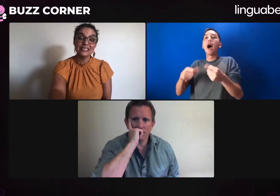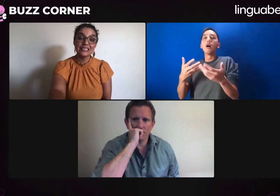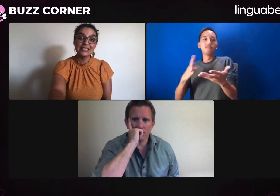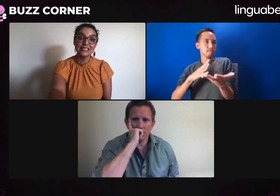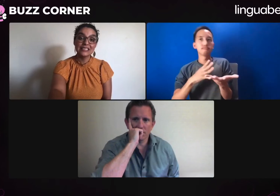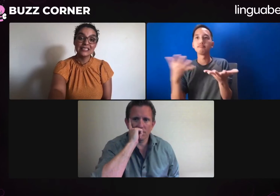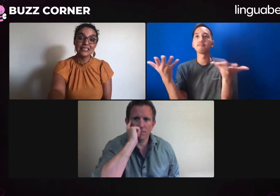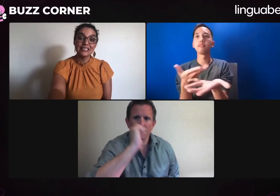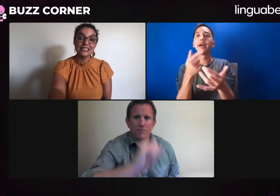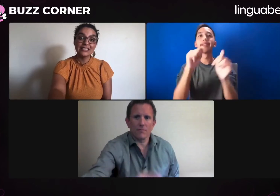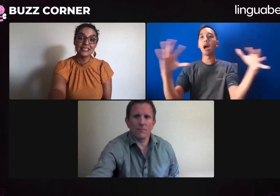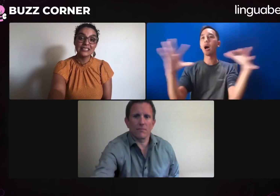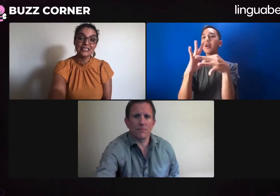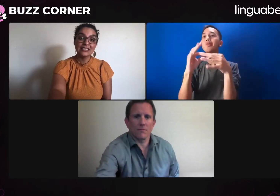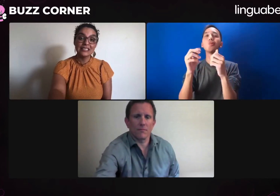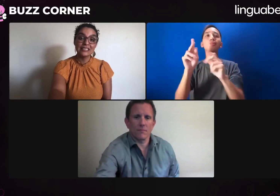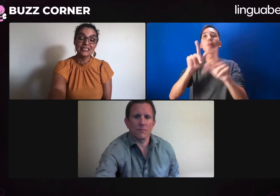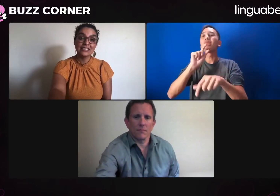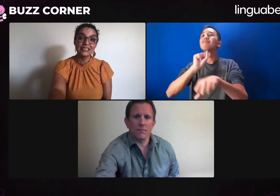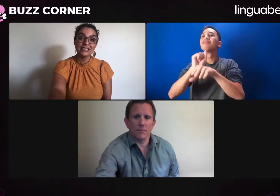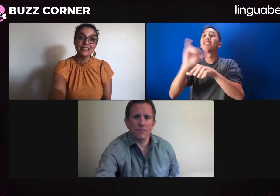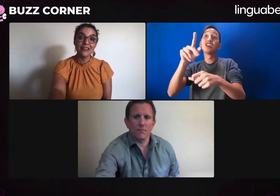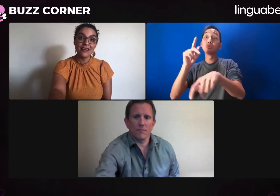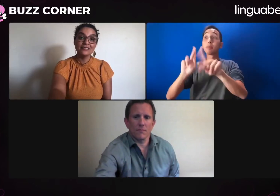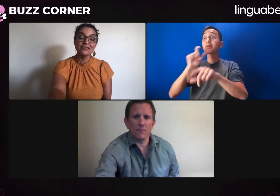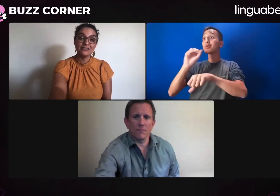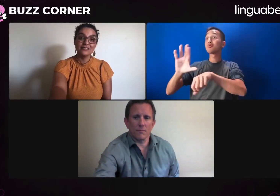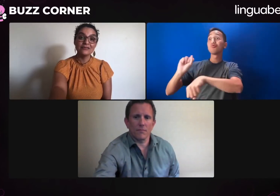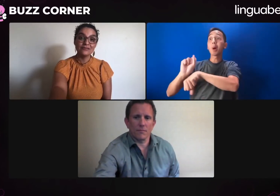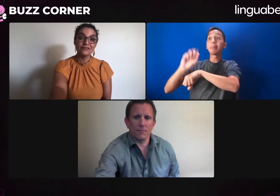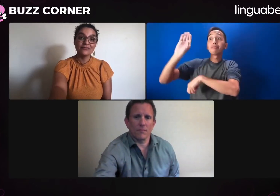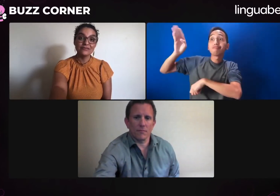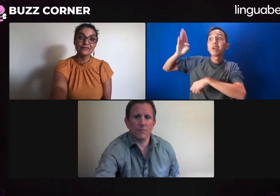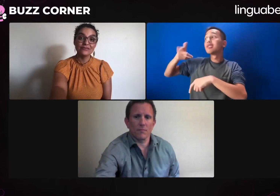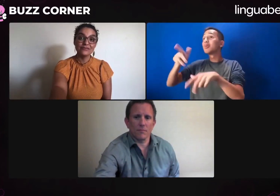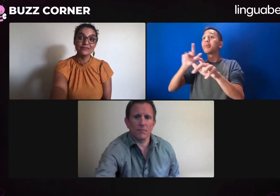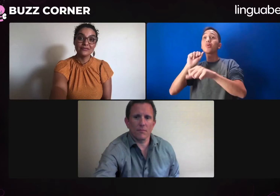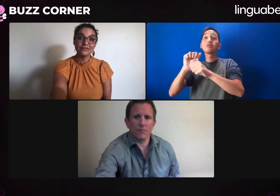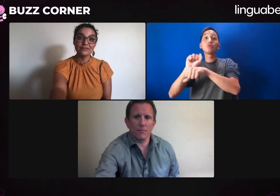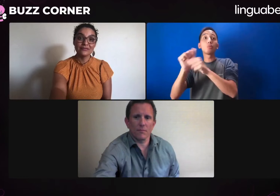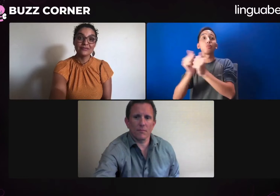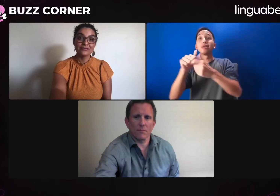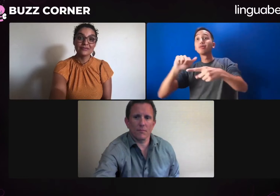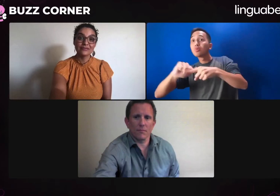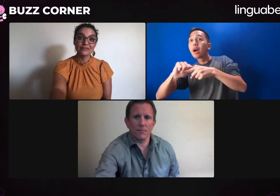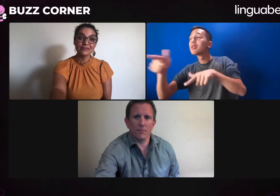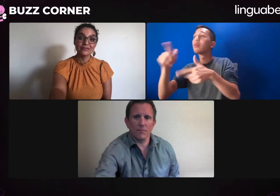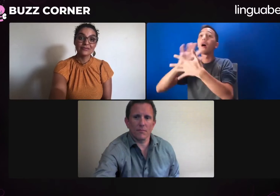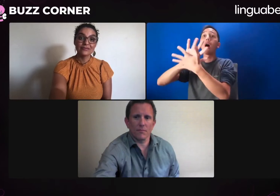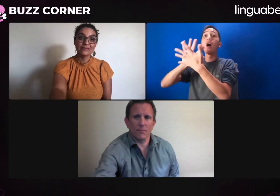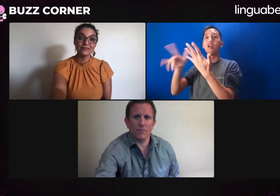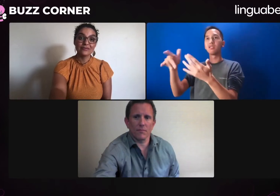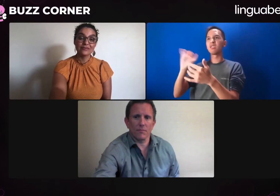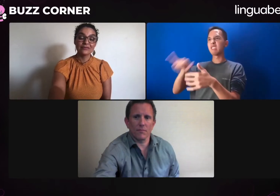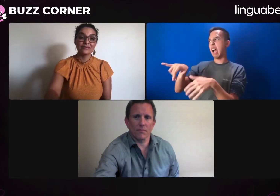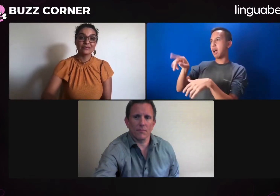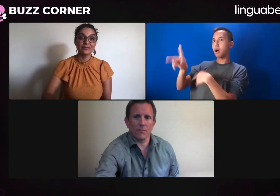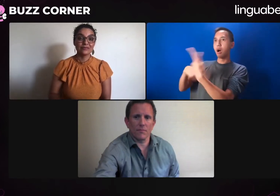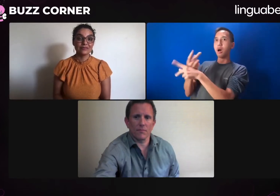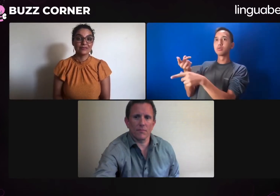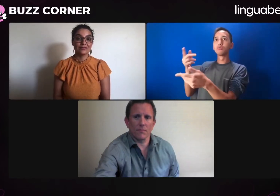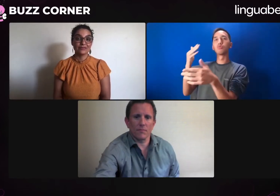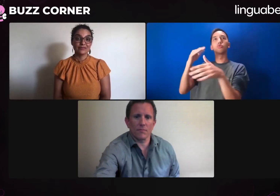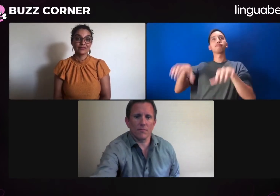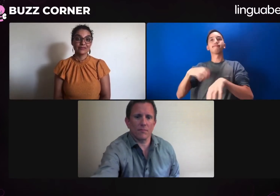who can and is willing to have that open dialogue and make that connection, and not just people who do it for